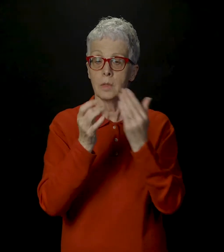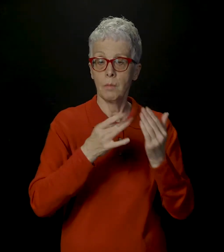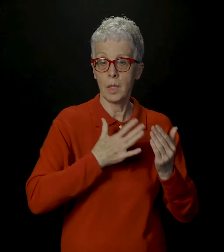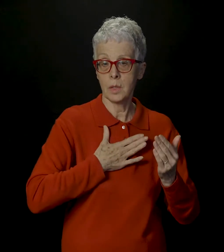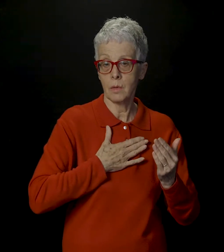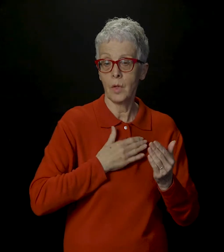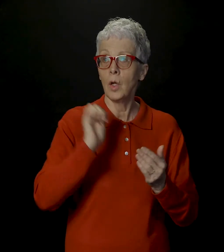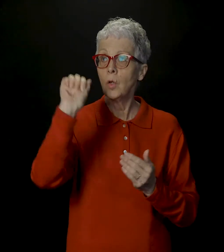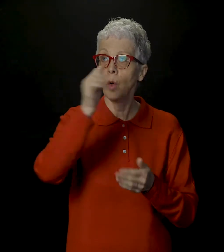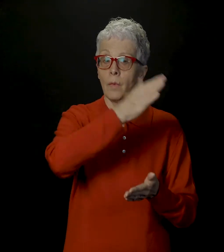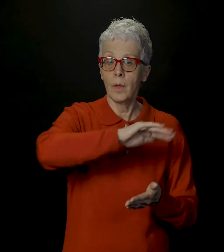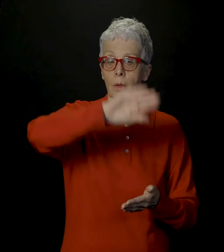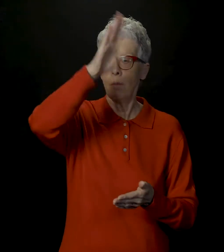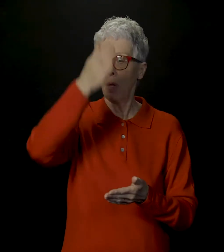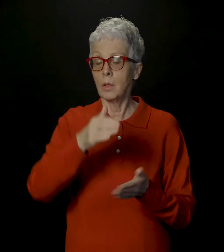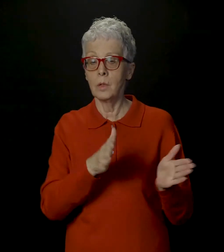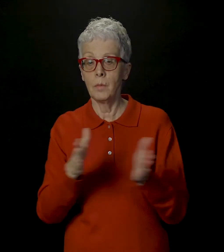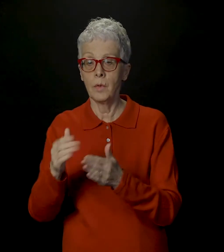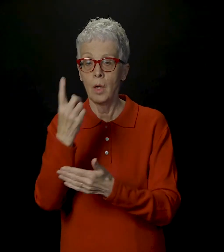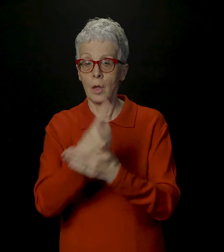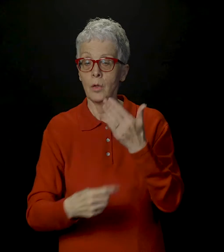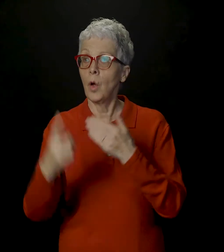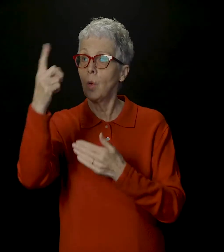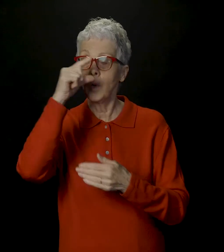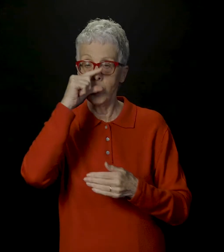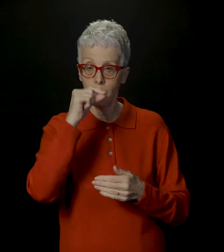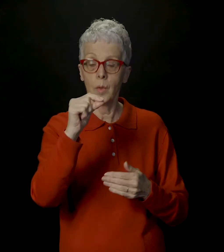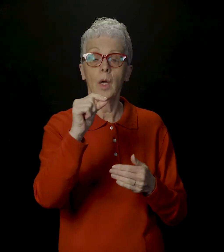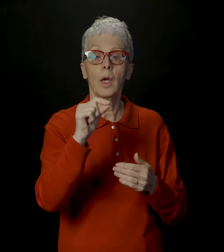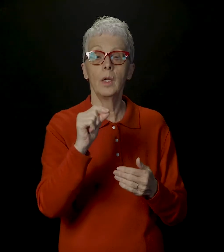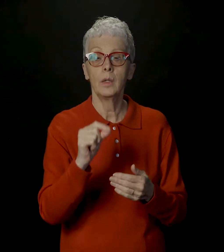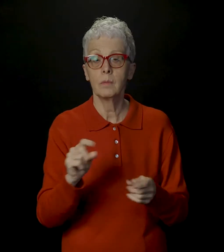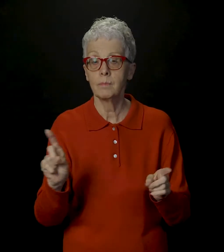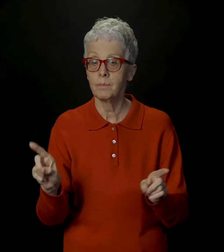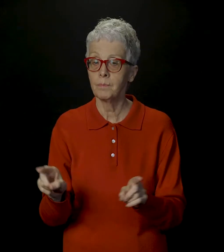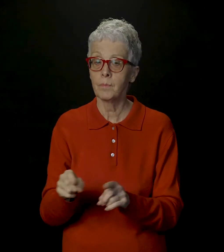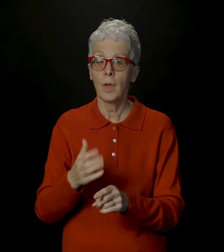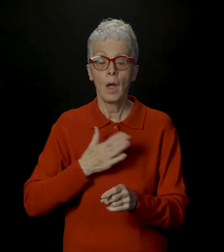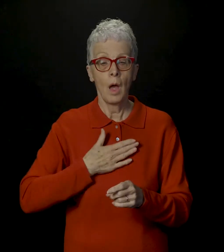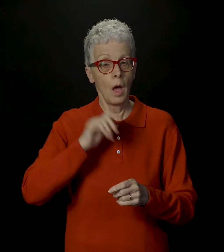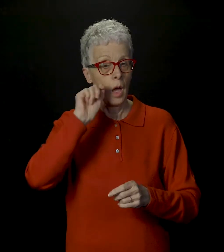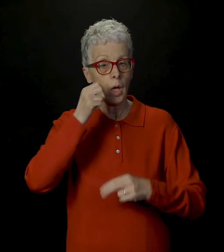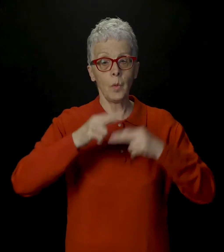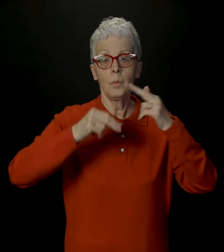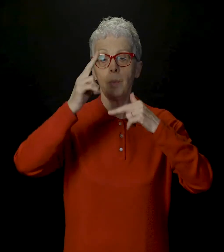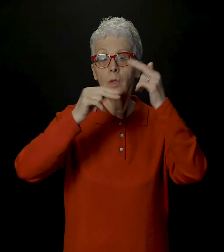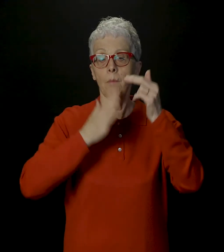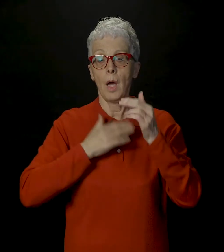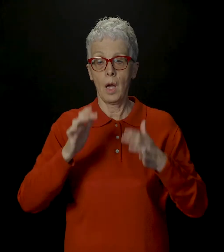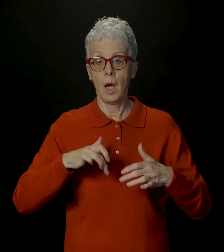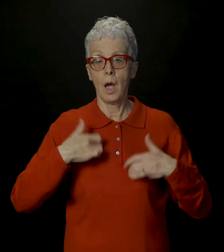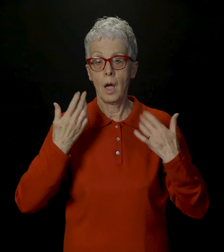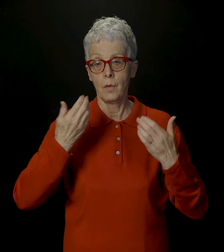You're the mountain mover And only you can I